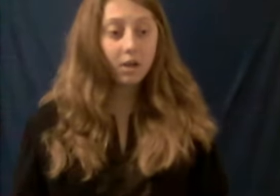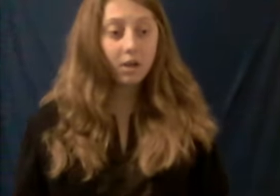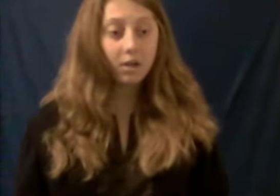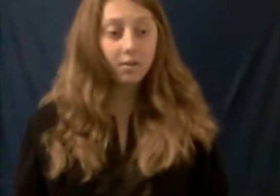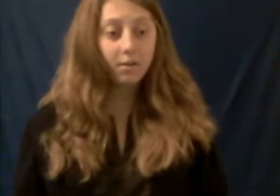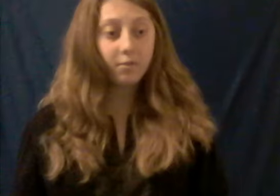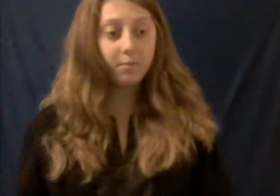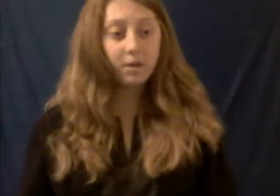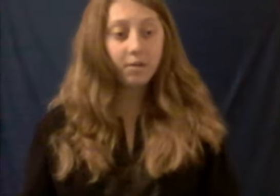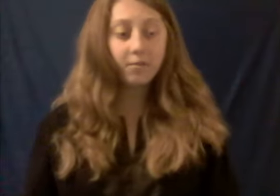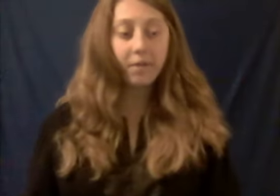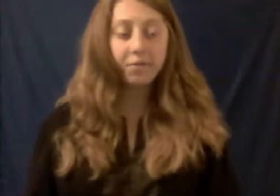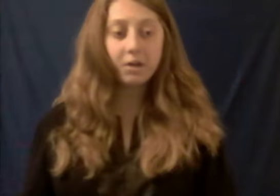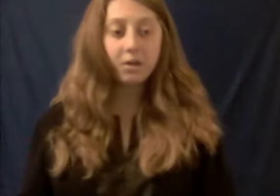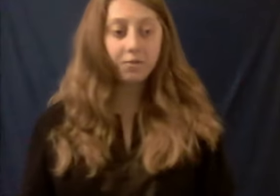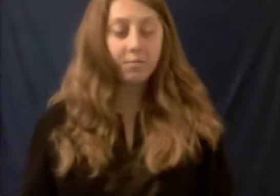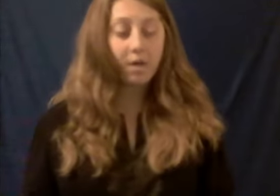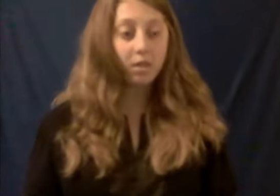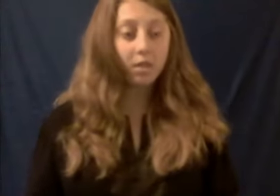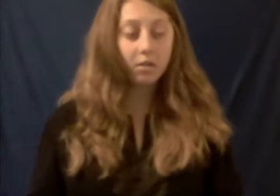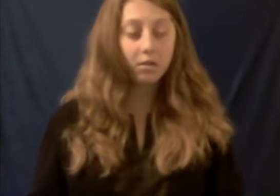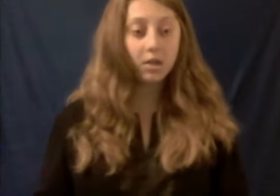And the telephone bill costs about $30 a month.